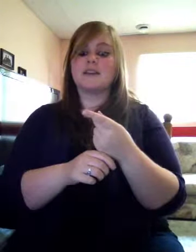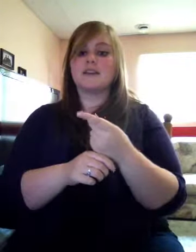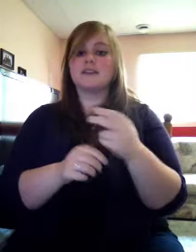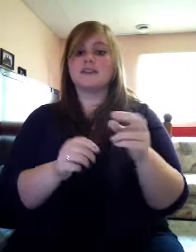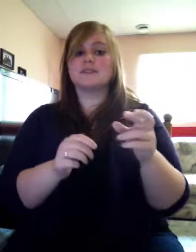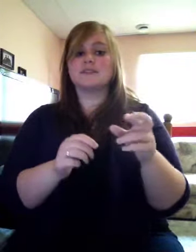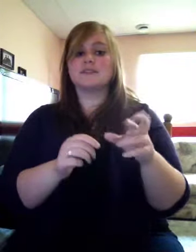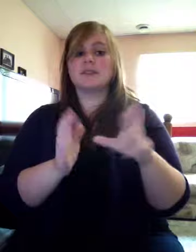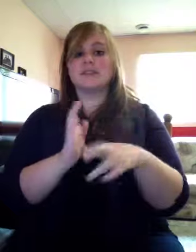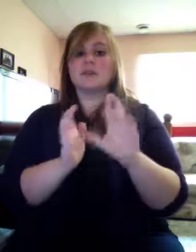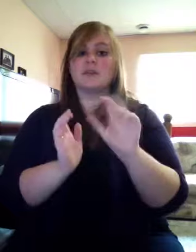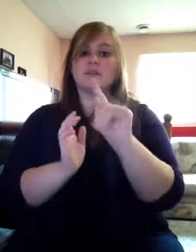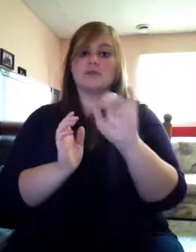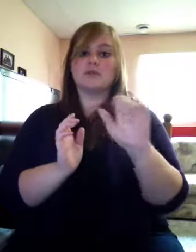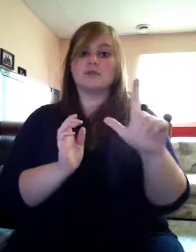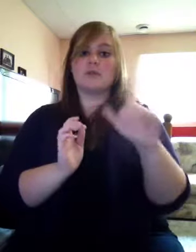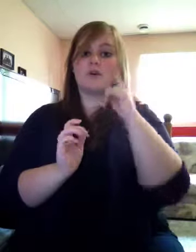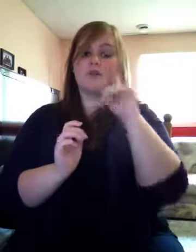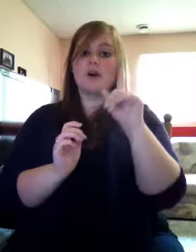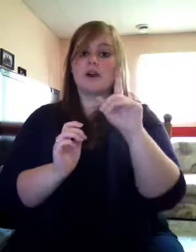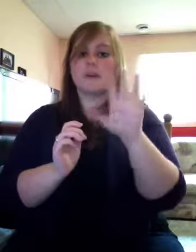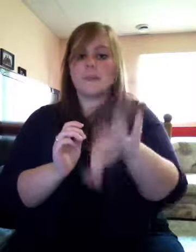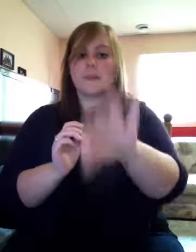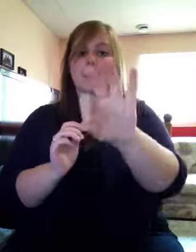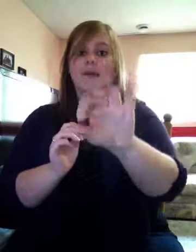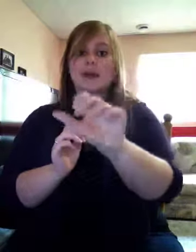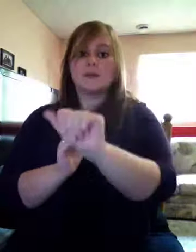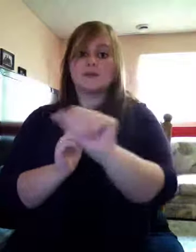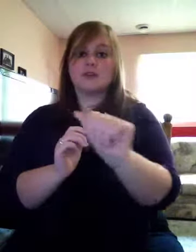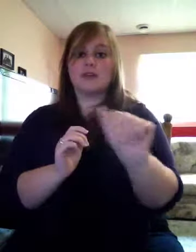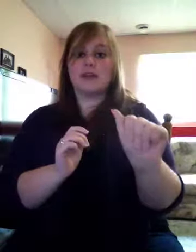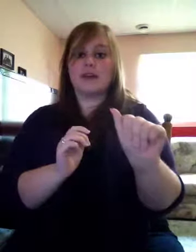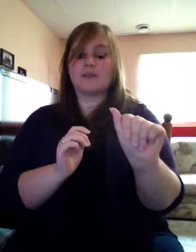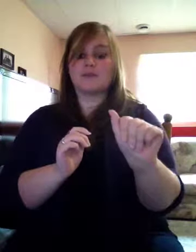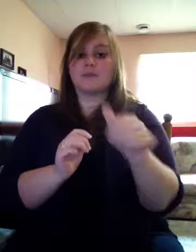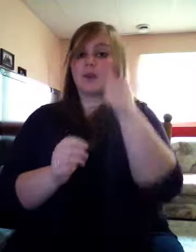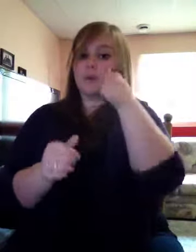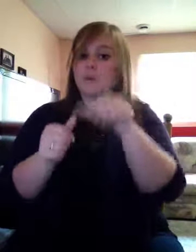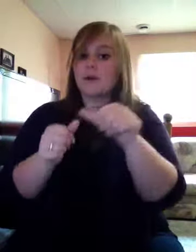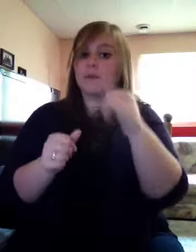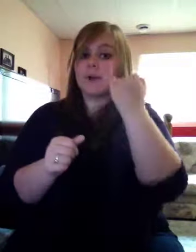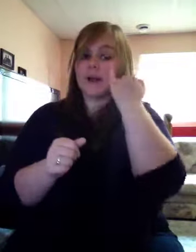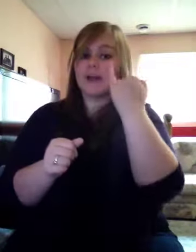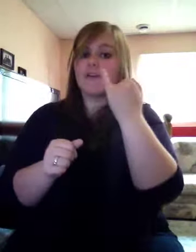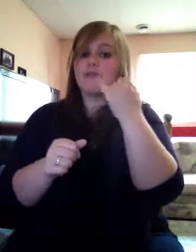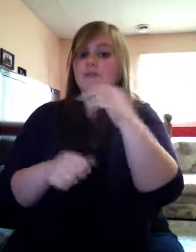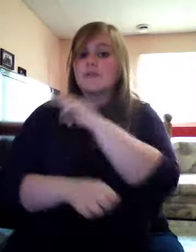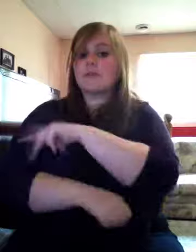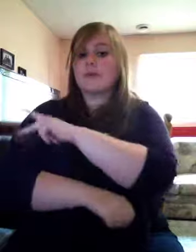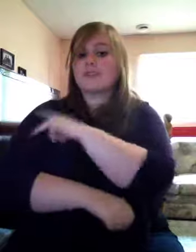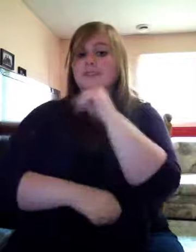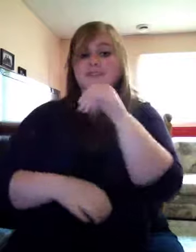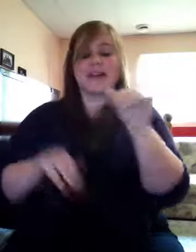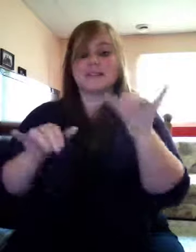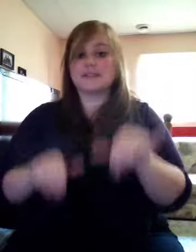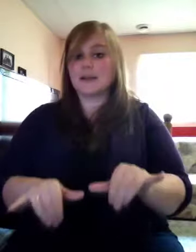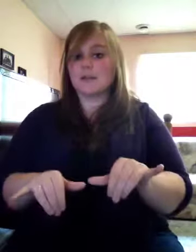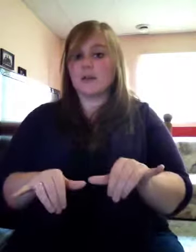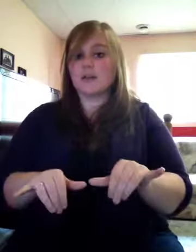up a AAA. Remember that if the patient has unstable hemodynamics and a large AAA is seen on bedside sonography, that